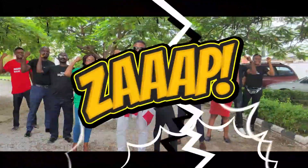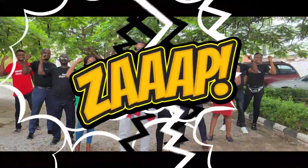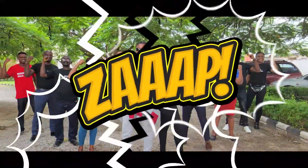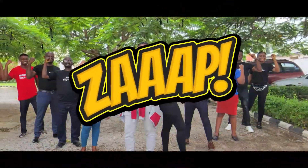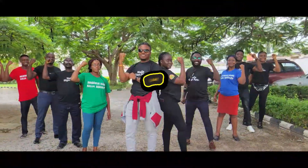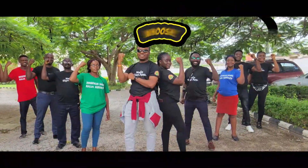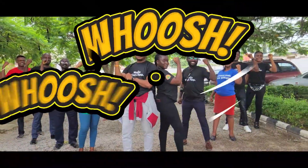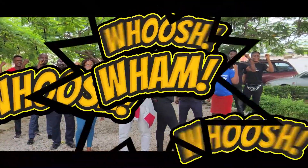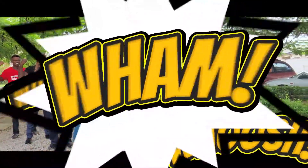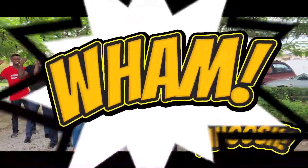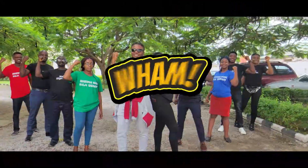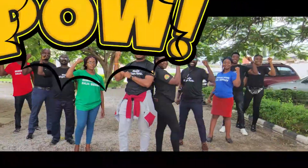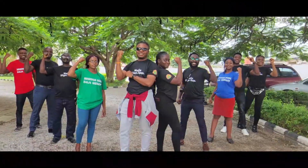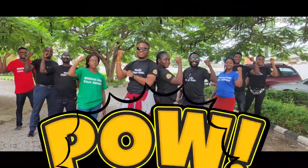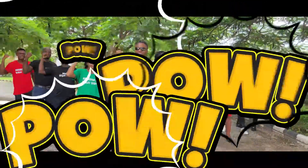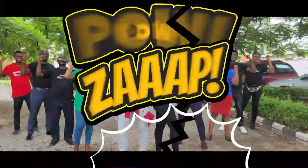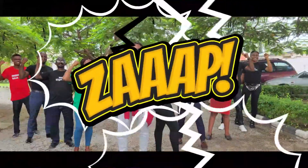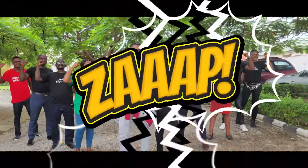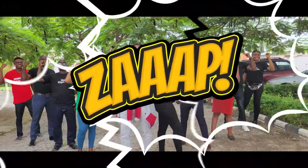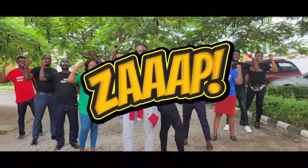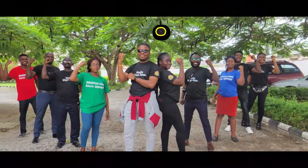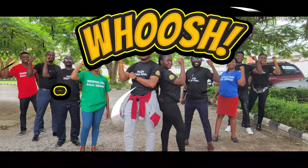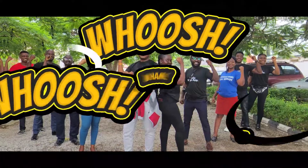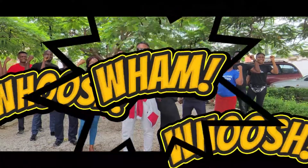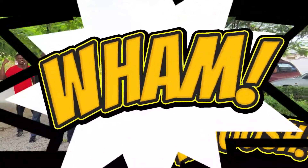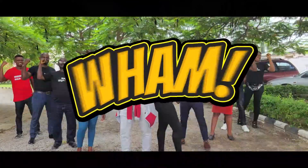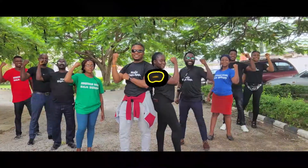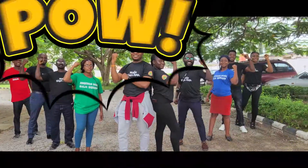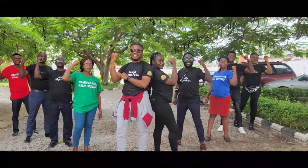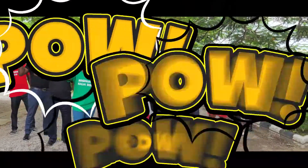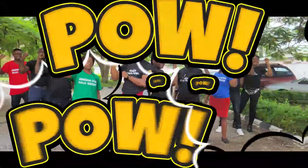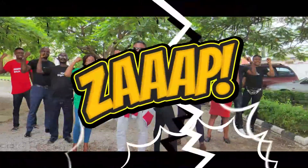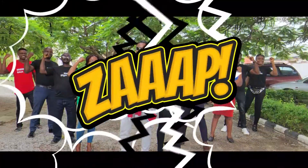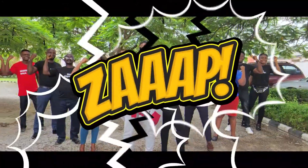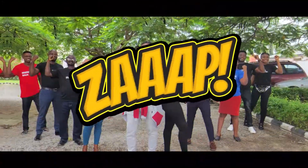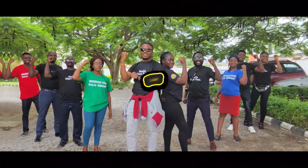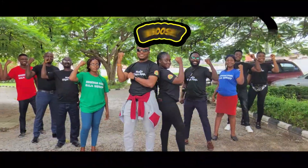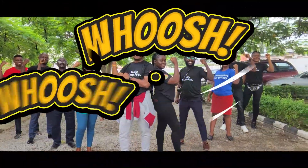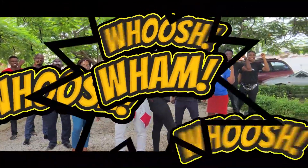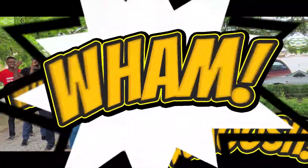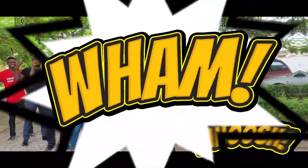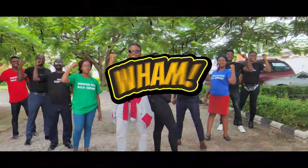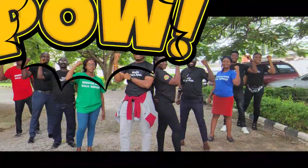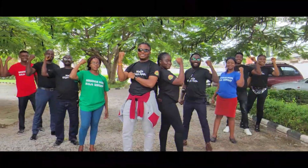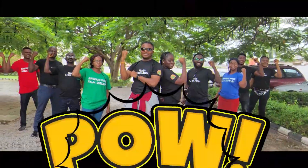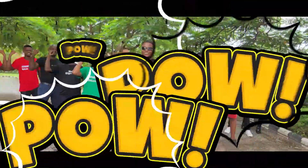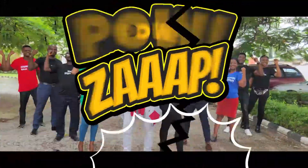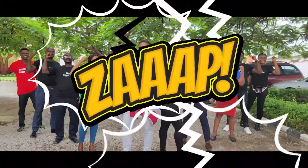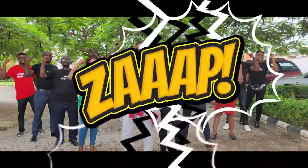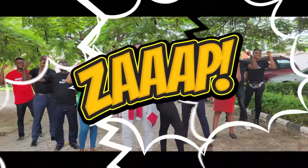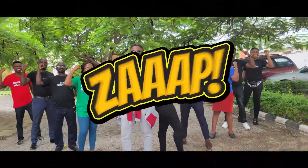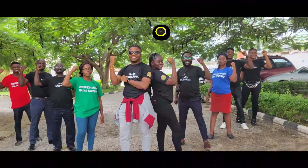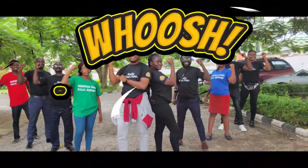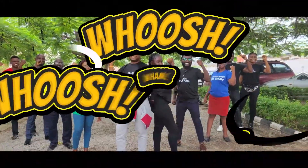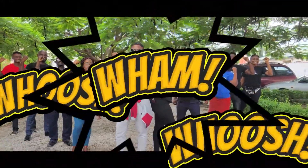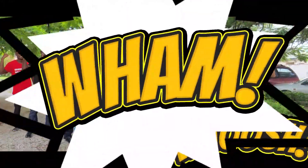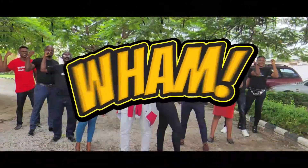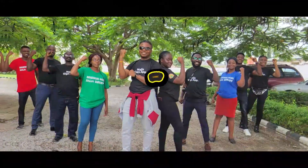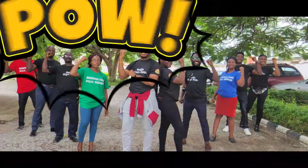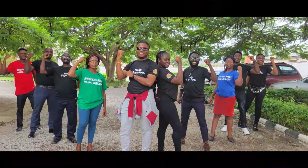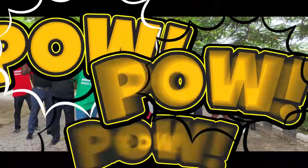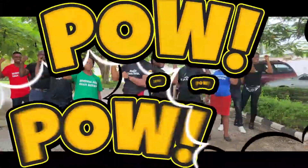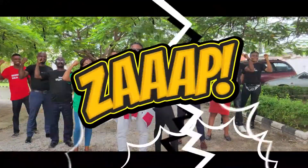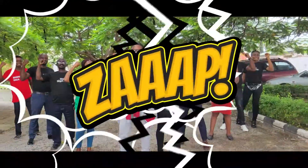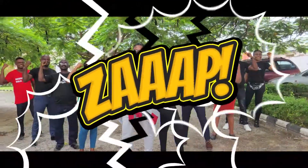Now let's welcome another panelist on our symposium, Hicham Abdelouafi, an Algerian who is a PhD research